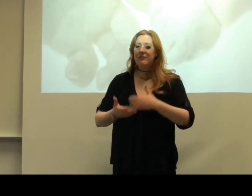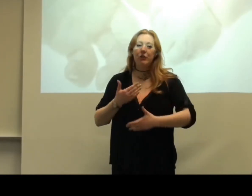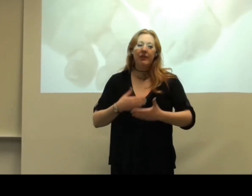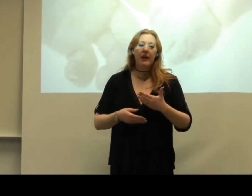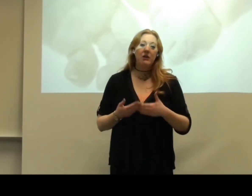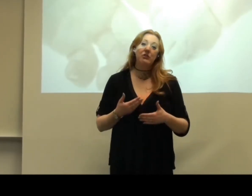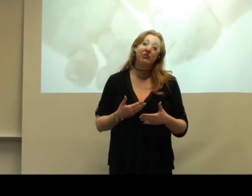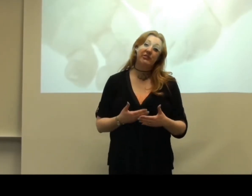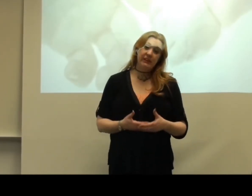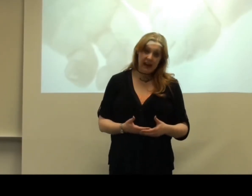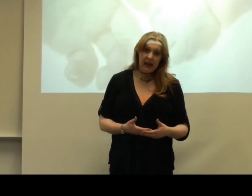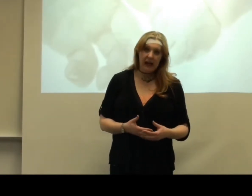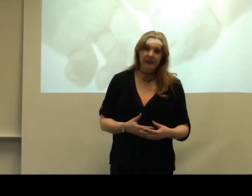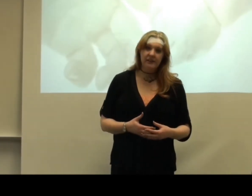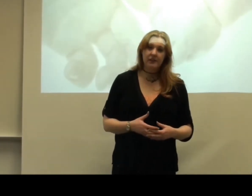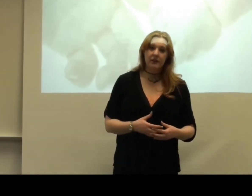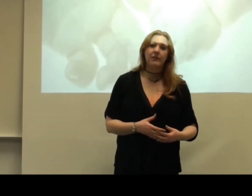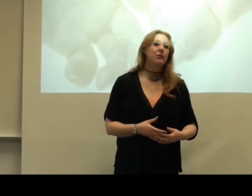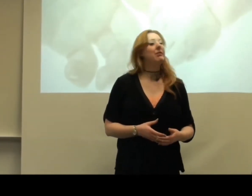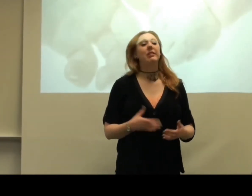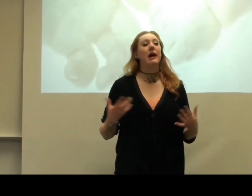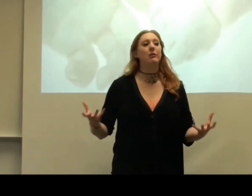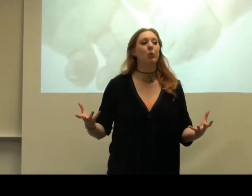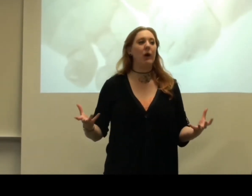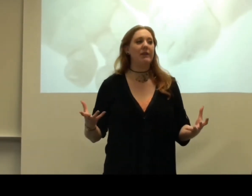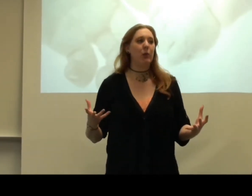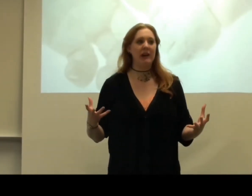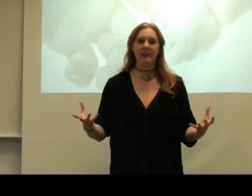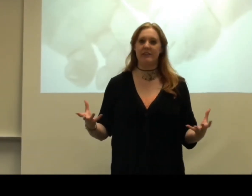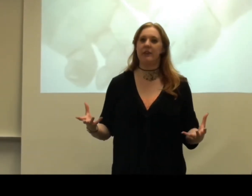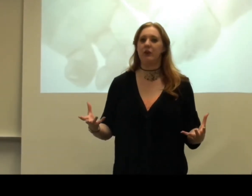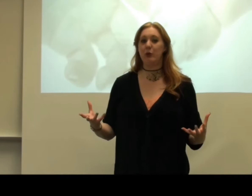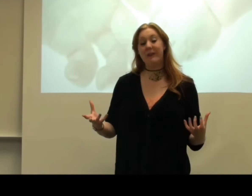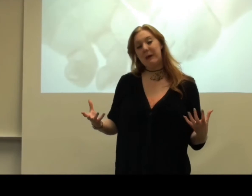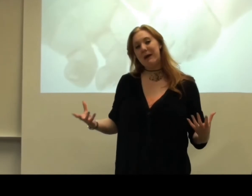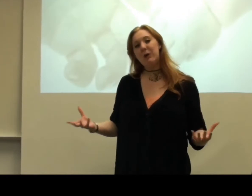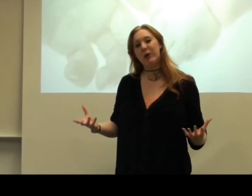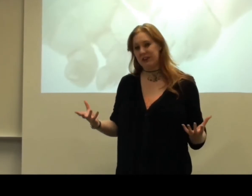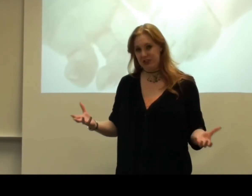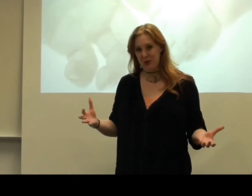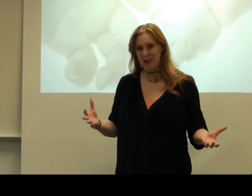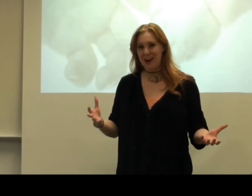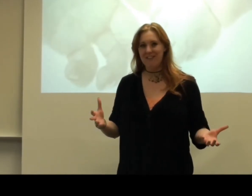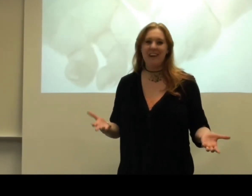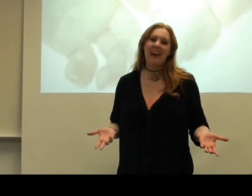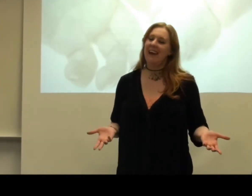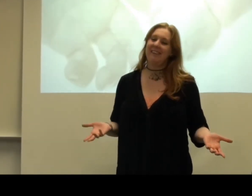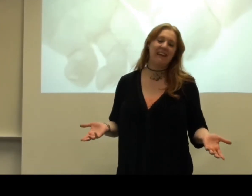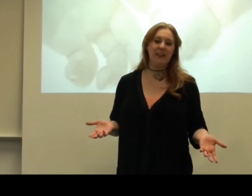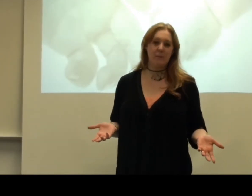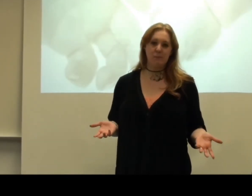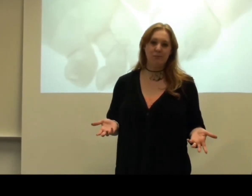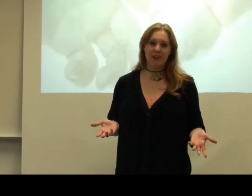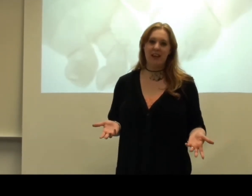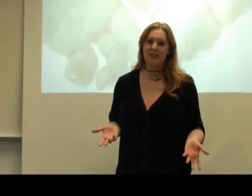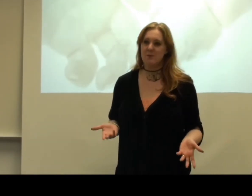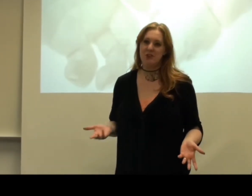After they understand that what it is that they're doing, they might want to show it off, and let them do